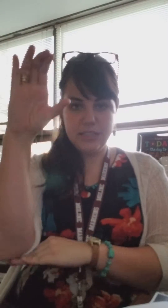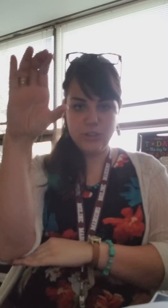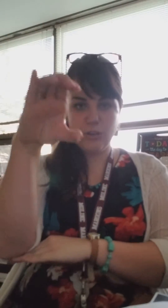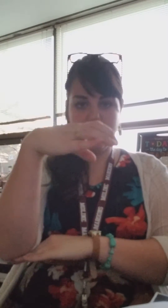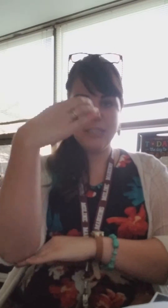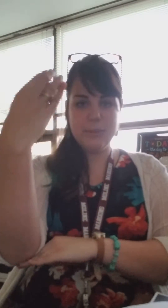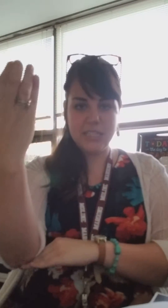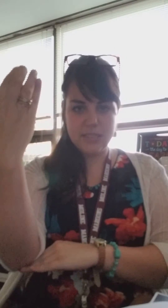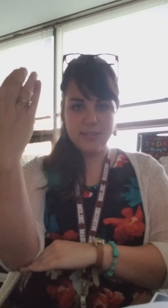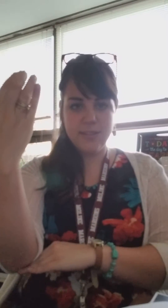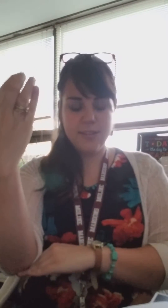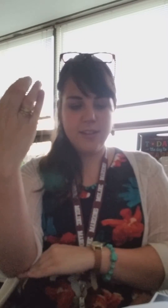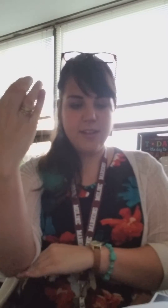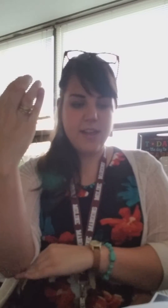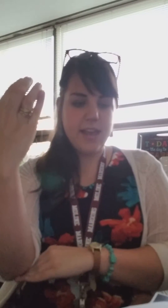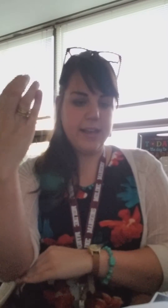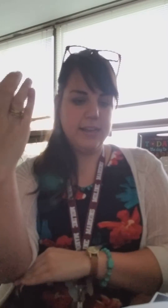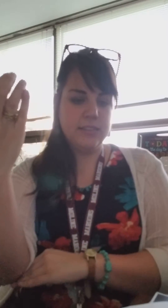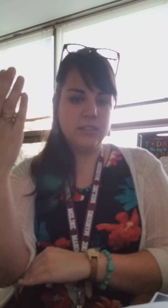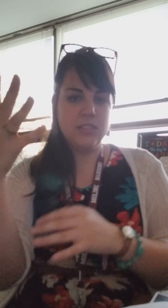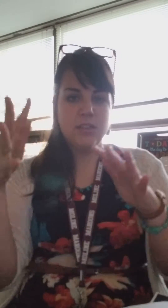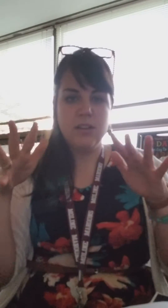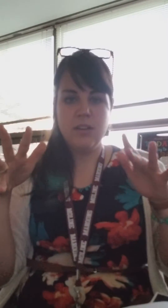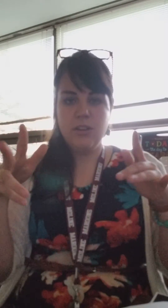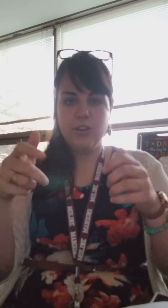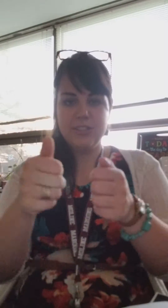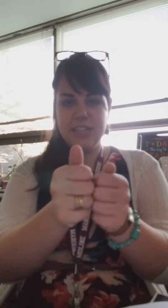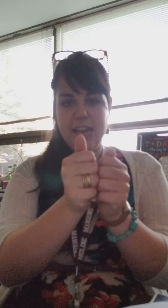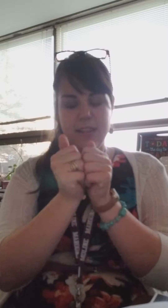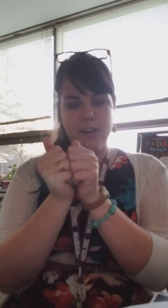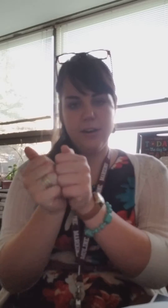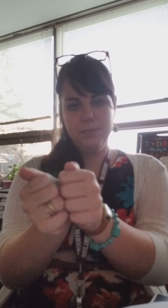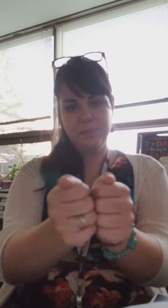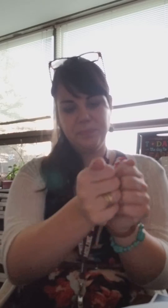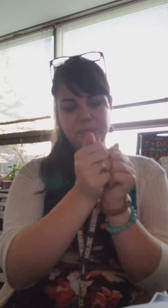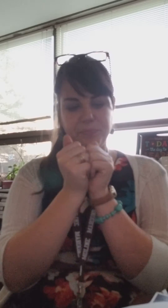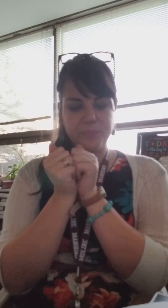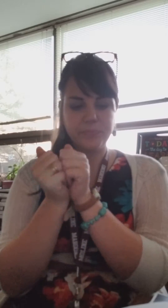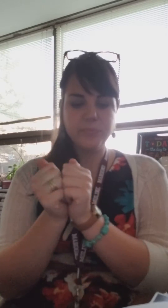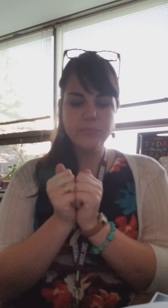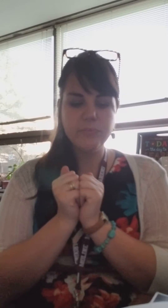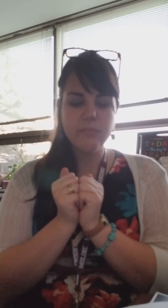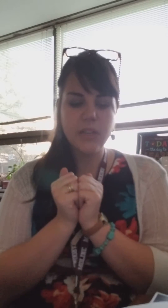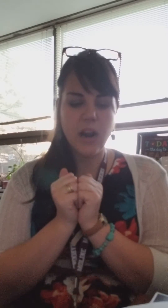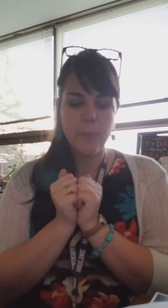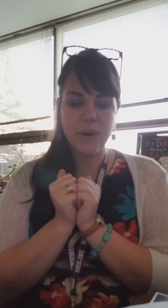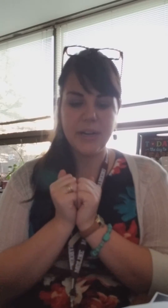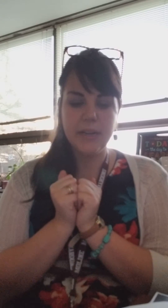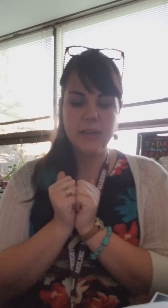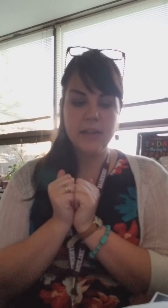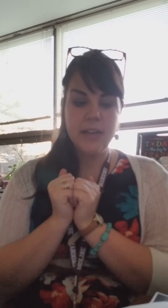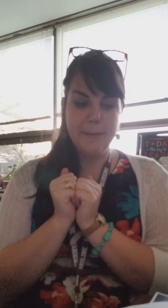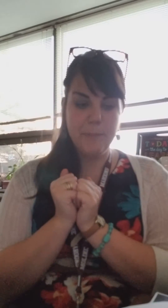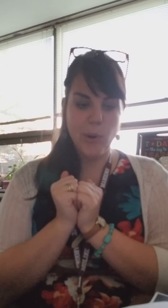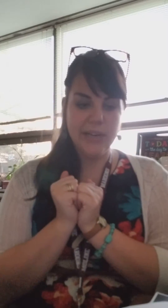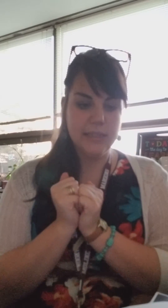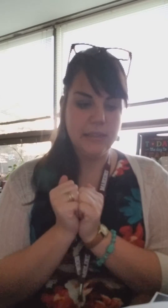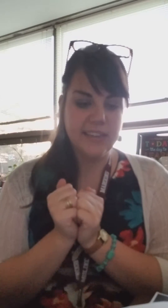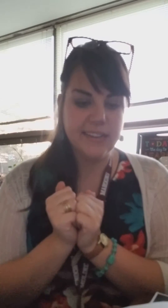your Christmas and your together are pretty important